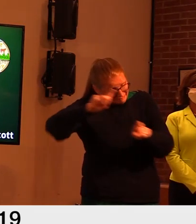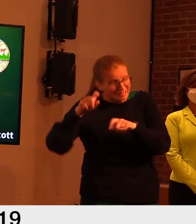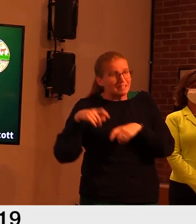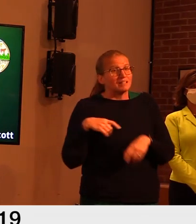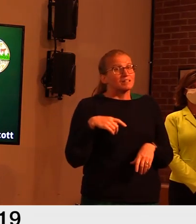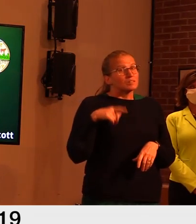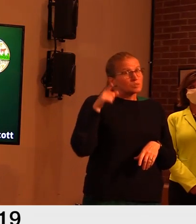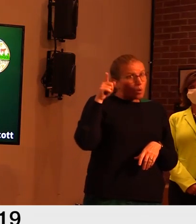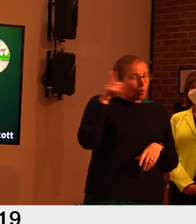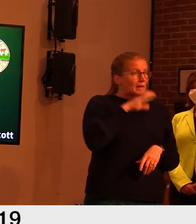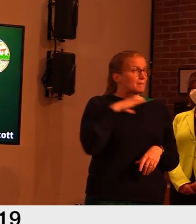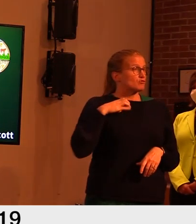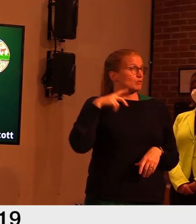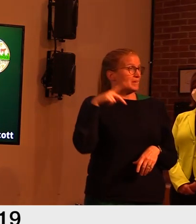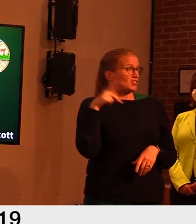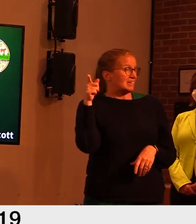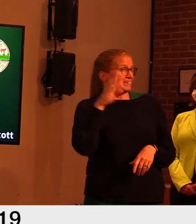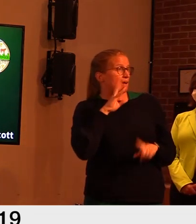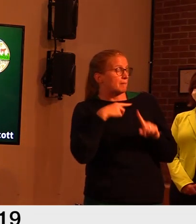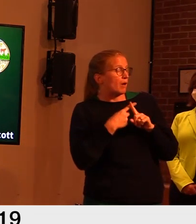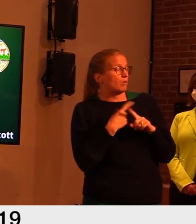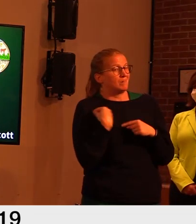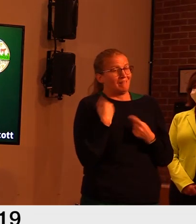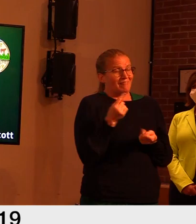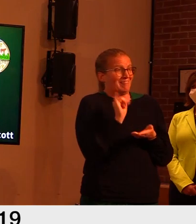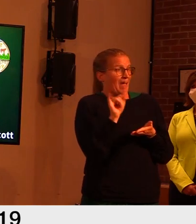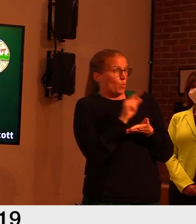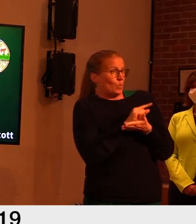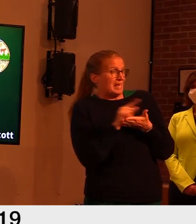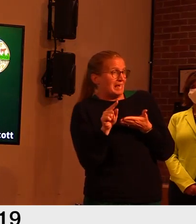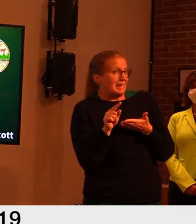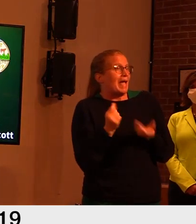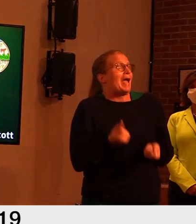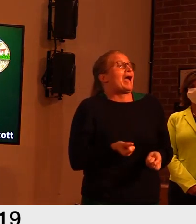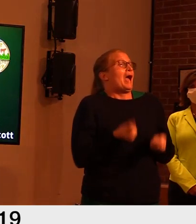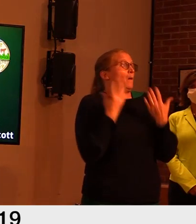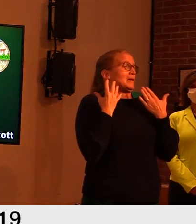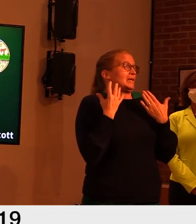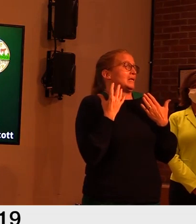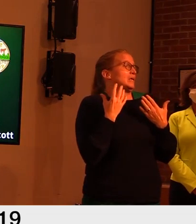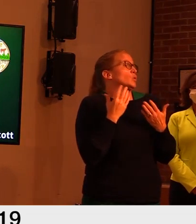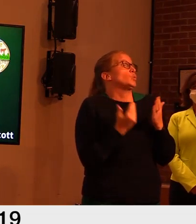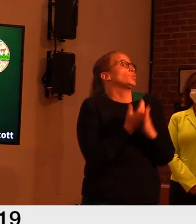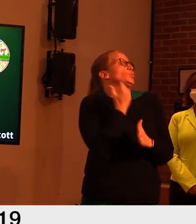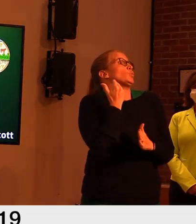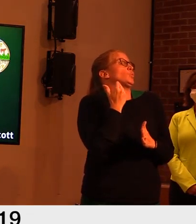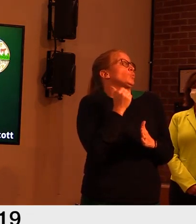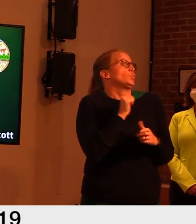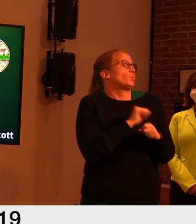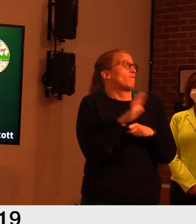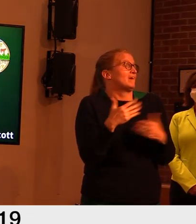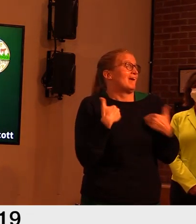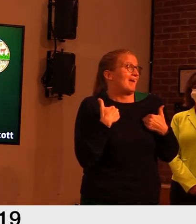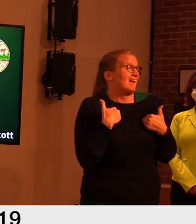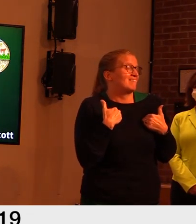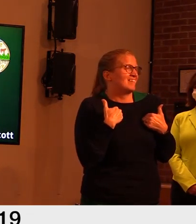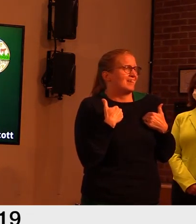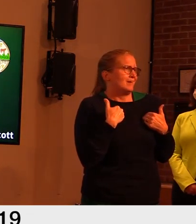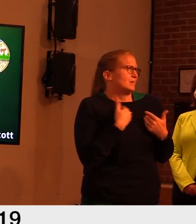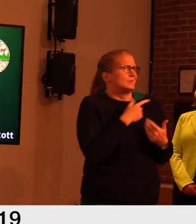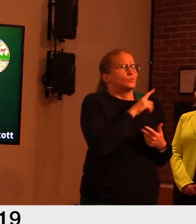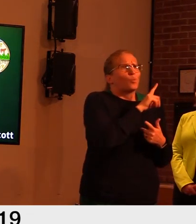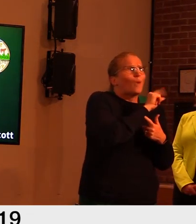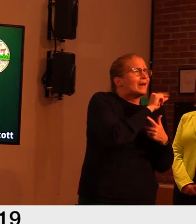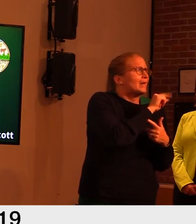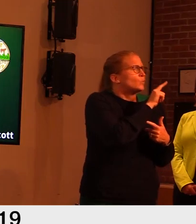period, it was almost 10,000 tests that were performed. So during these time periods